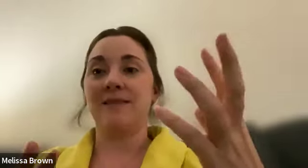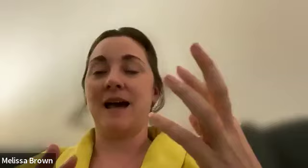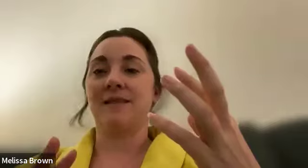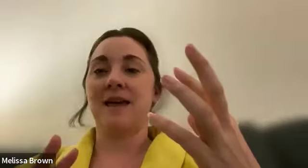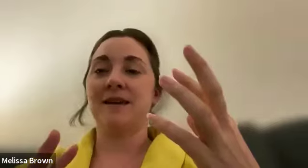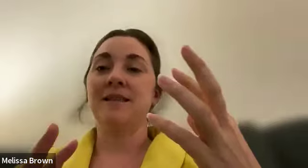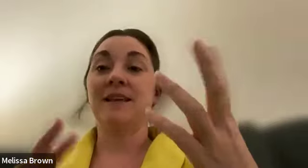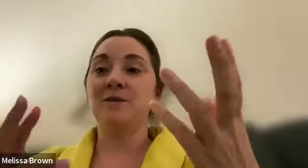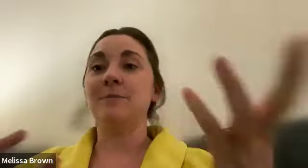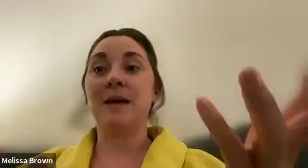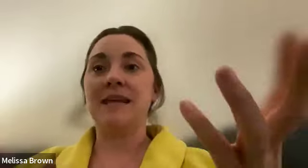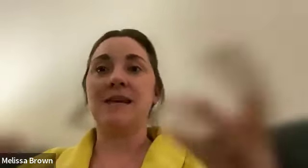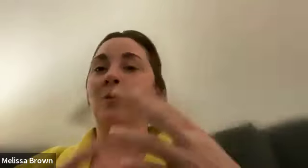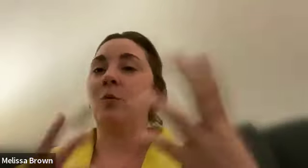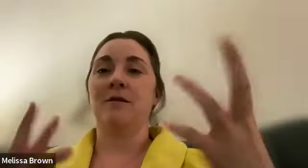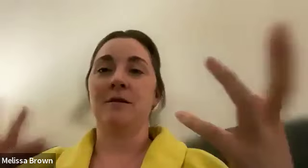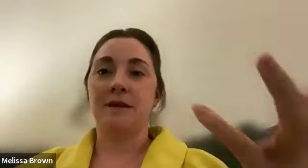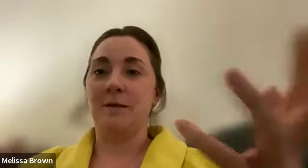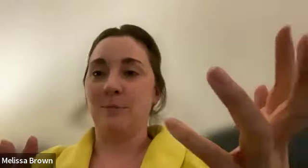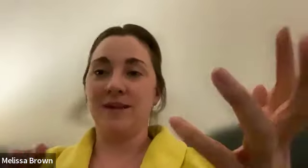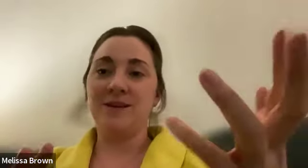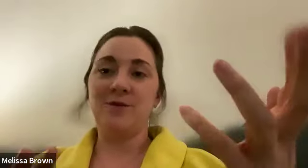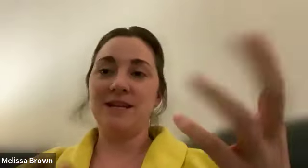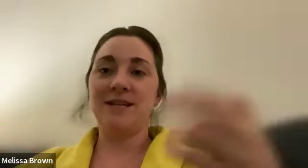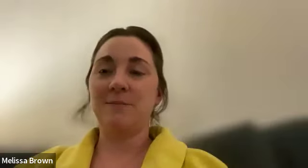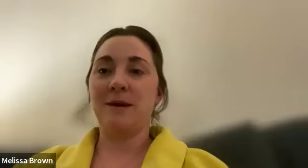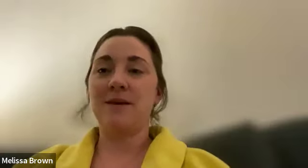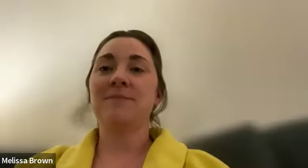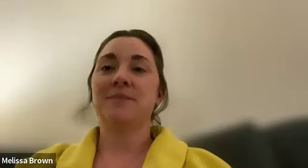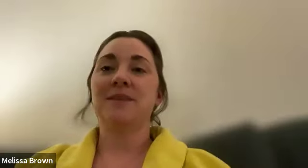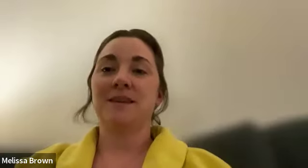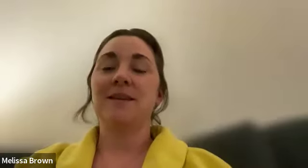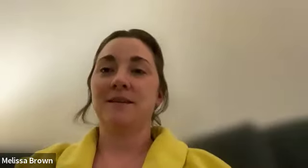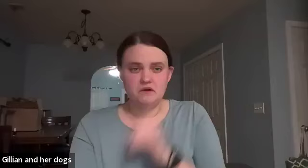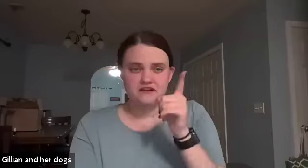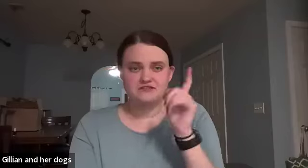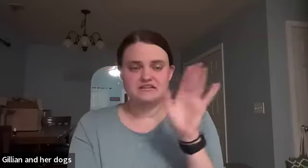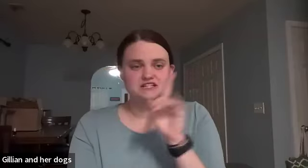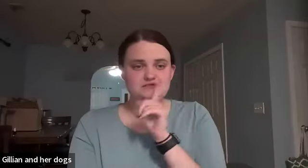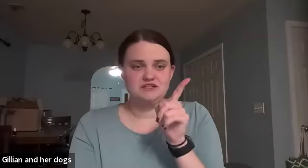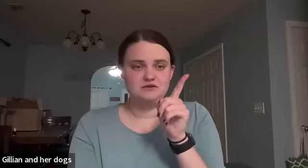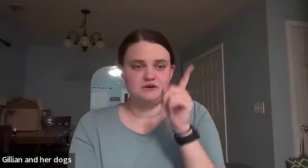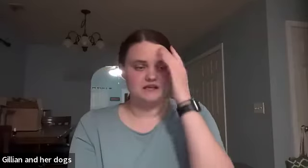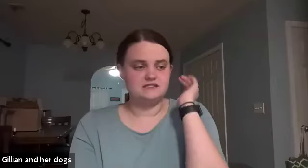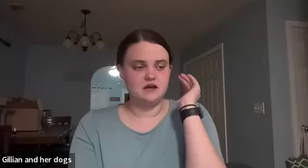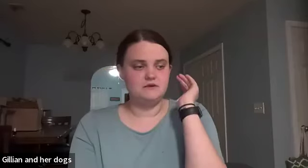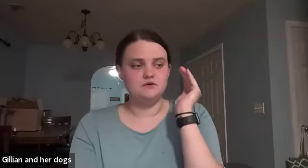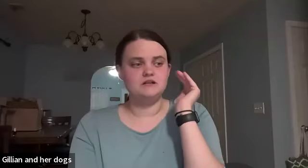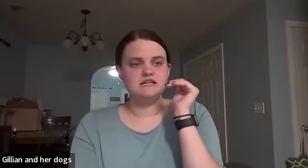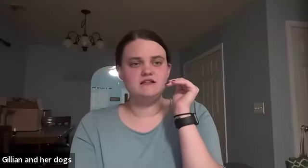that like you said, many or the number that you needed, maybe. And with that too, that was actually a really good one is if you were gonna say